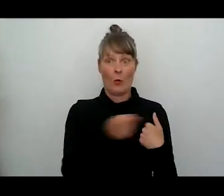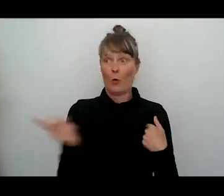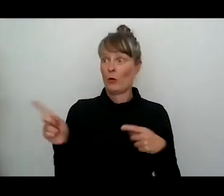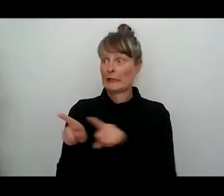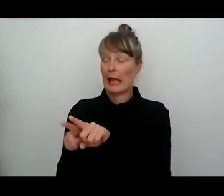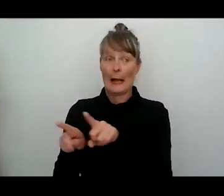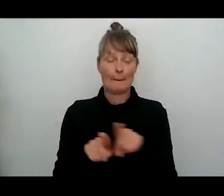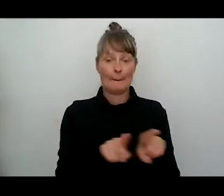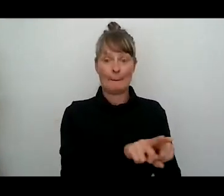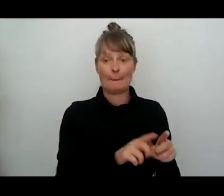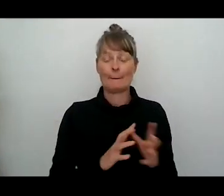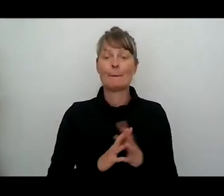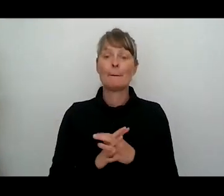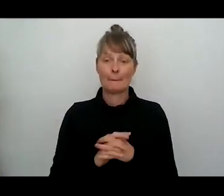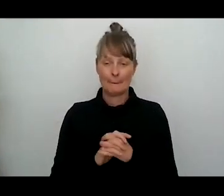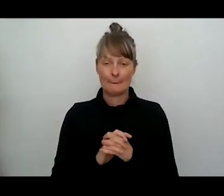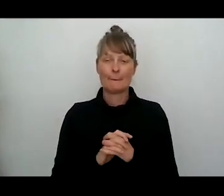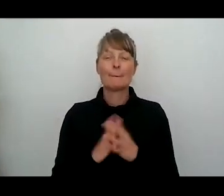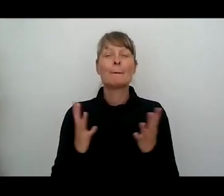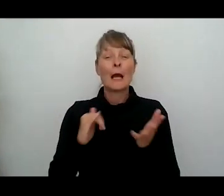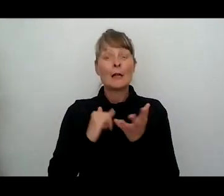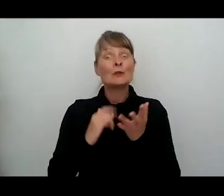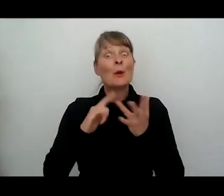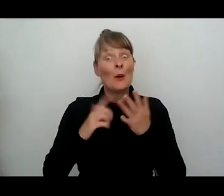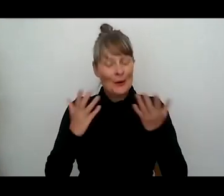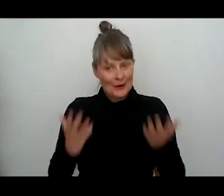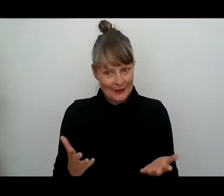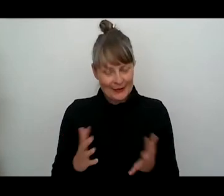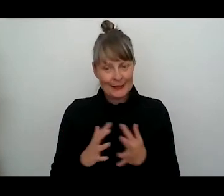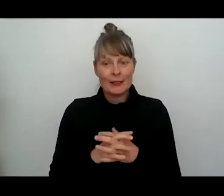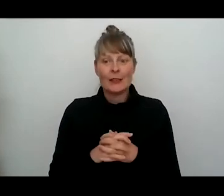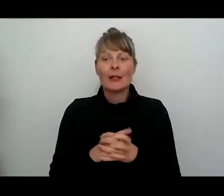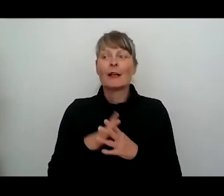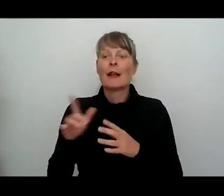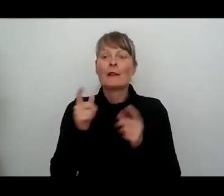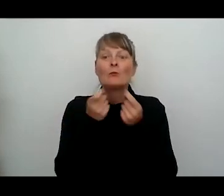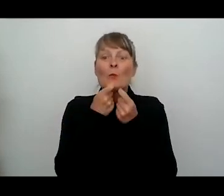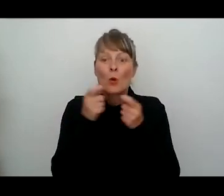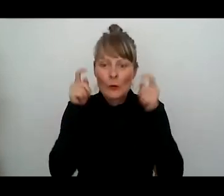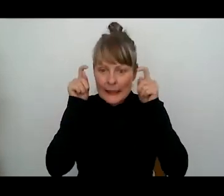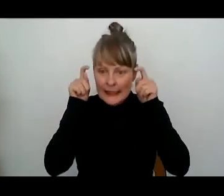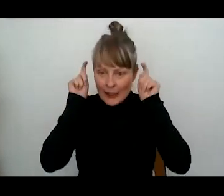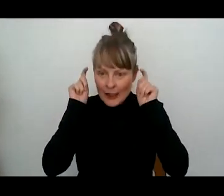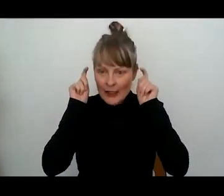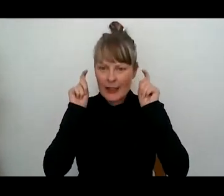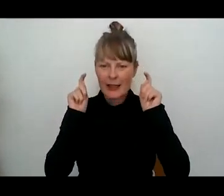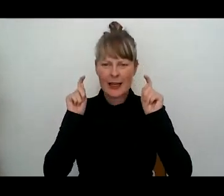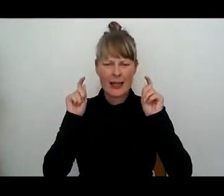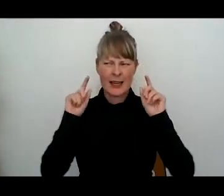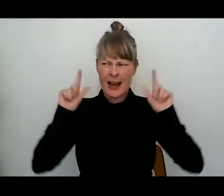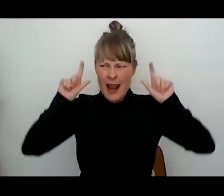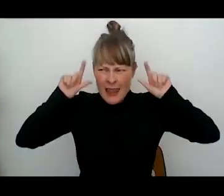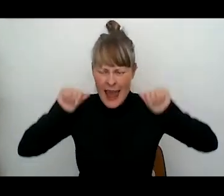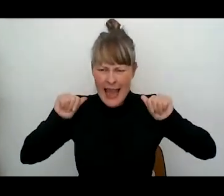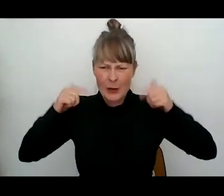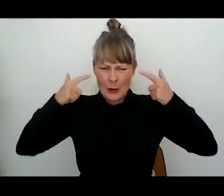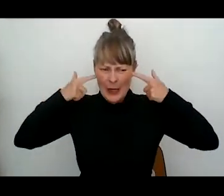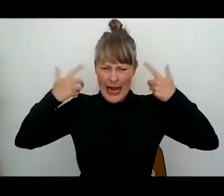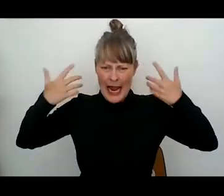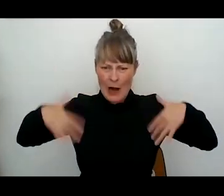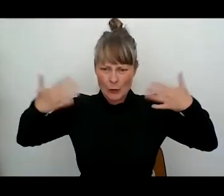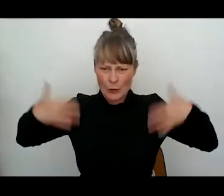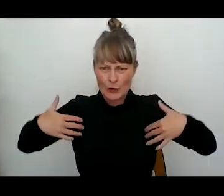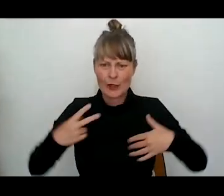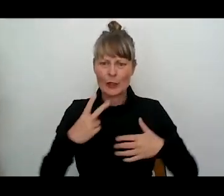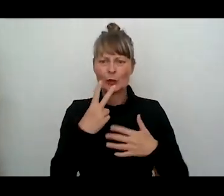So when I got those hearing aids, it was very painful. It was very loud, put up with it. And then 2 weeks later,